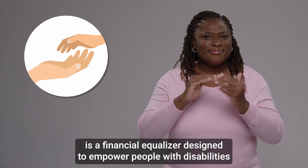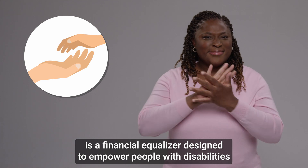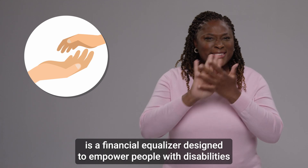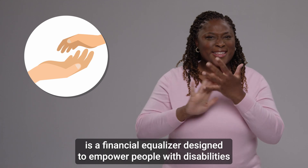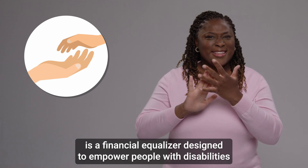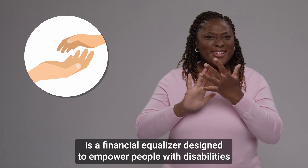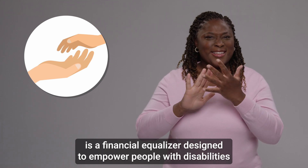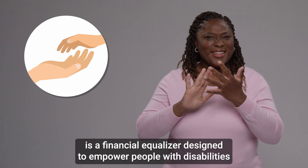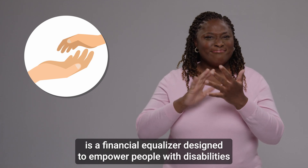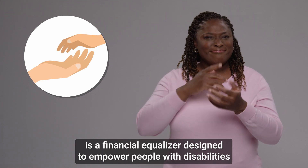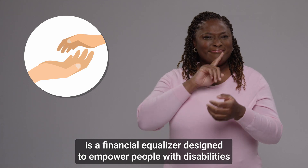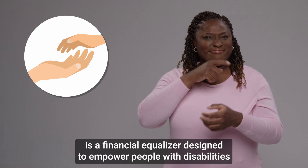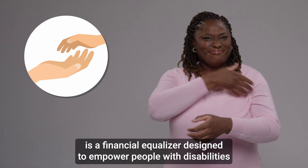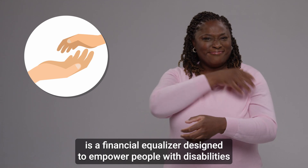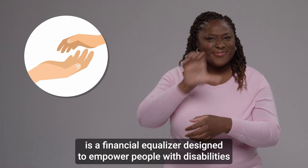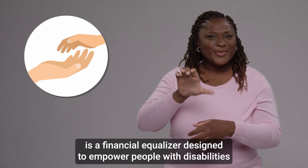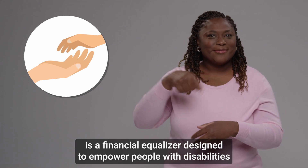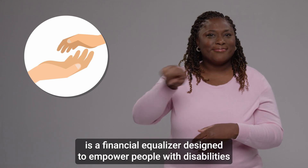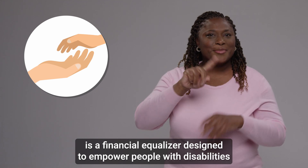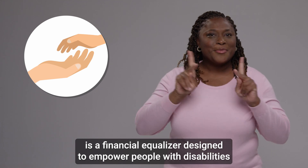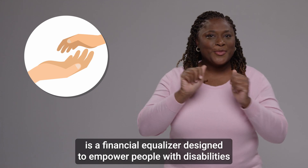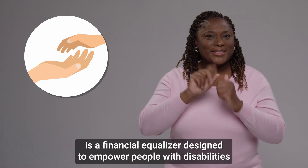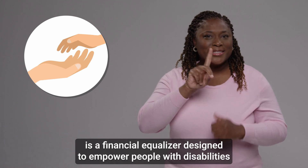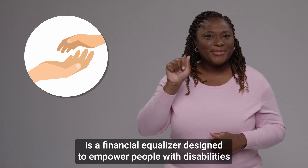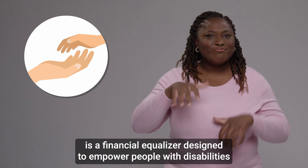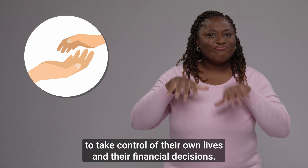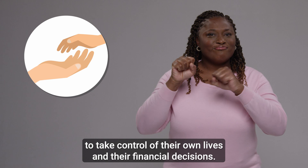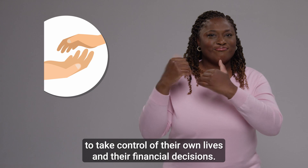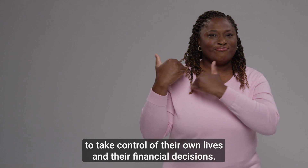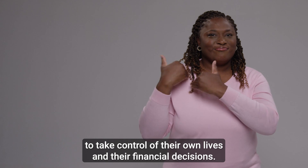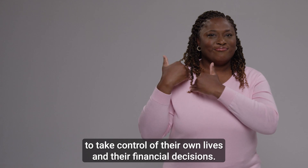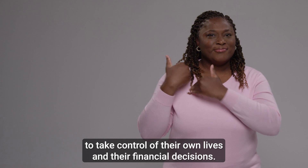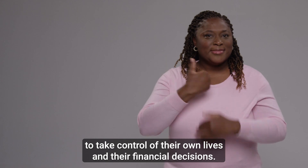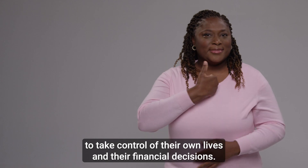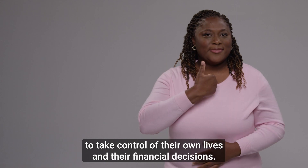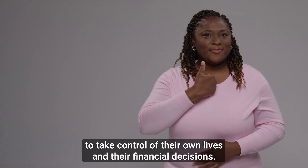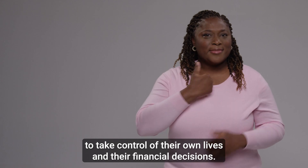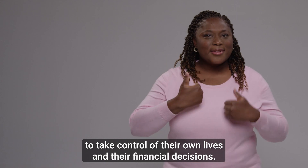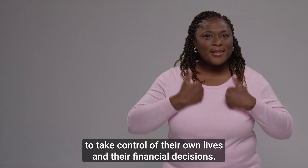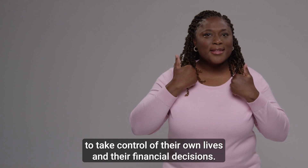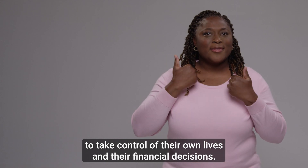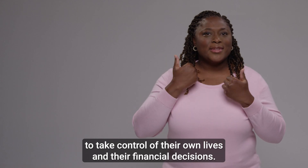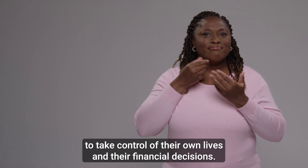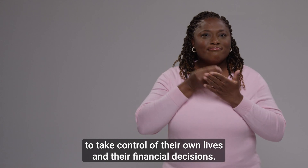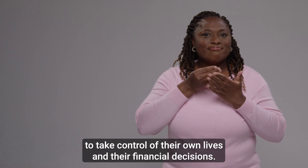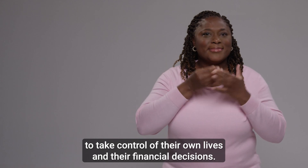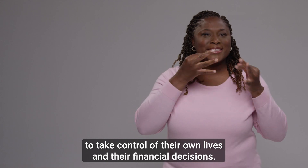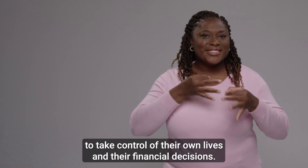to empower people with disabilities to take control of their own lives and their